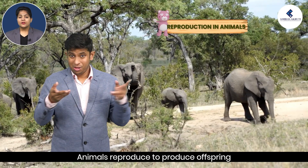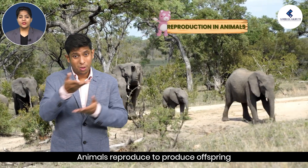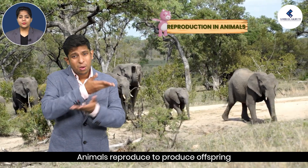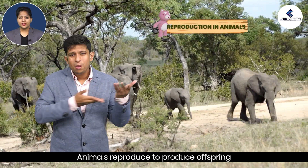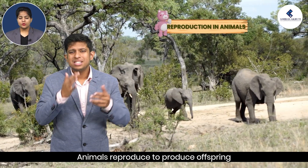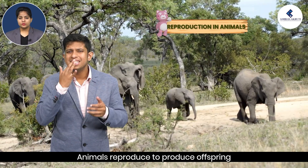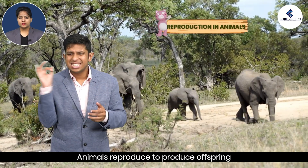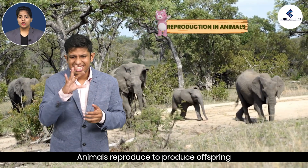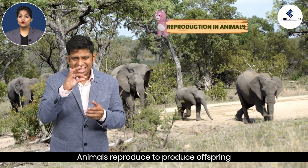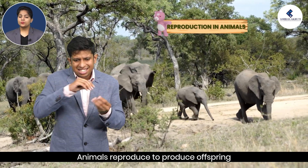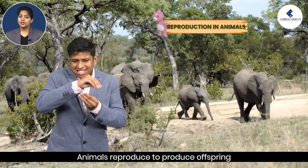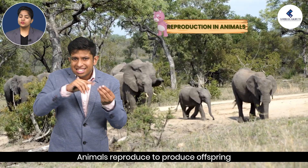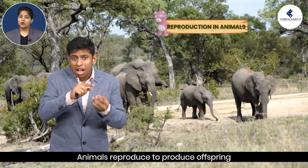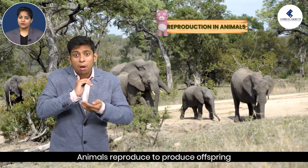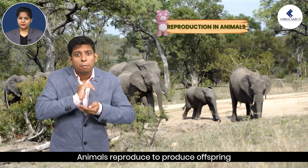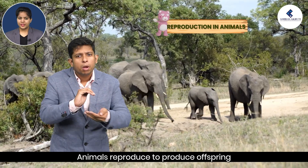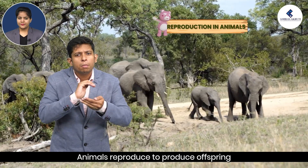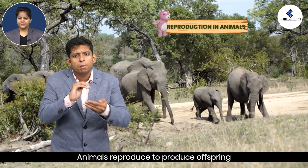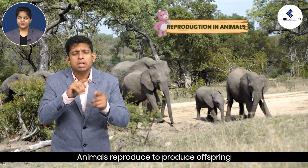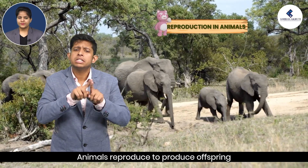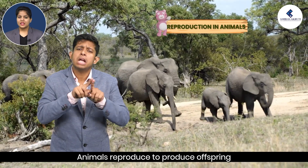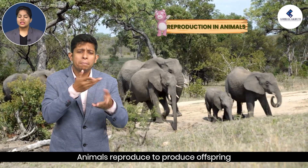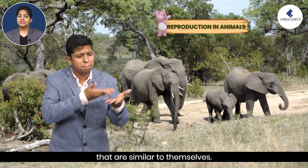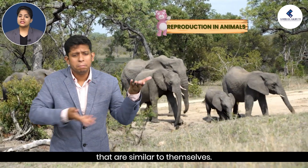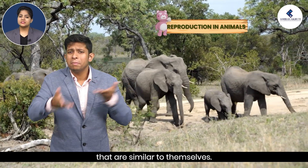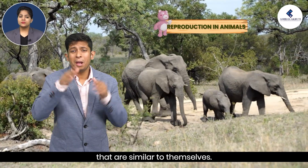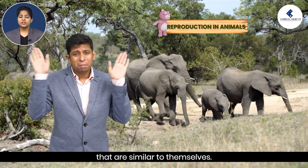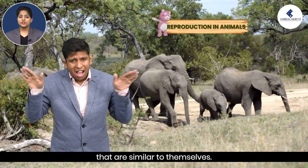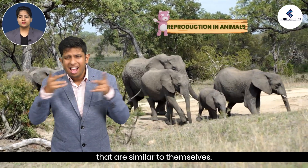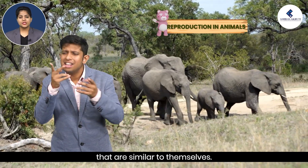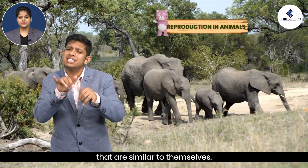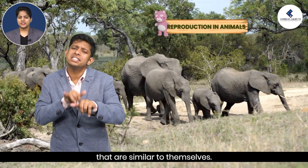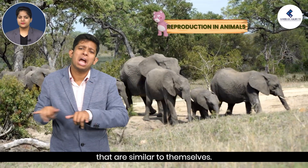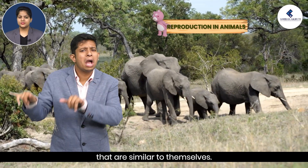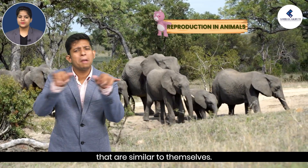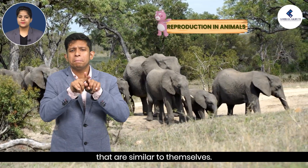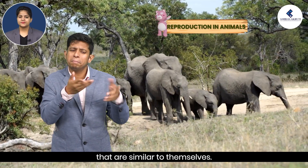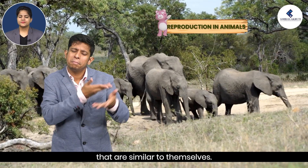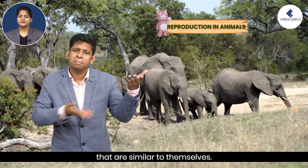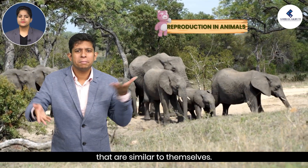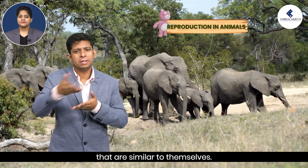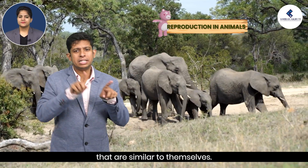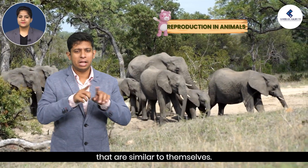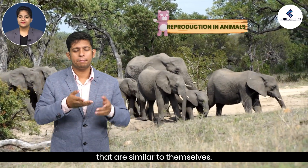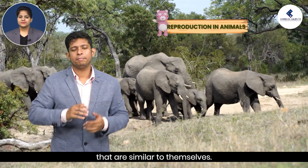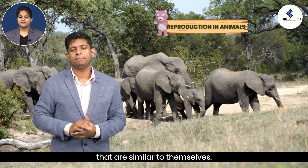Animals reproduce to produce offspring that are similar to themselves.